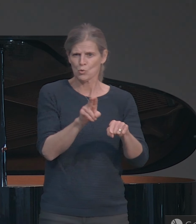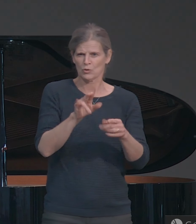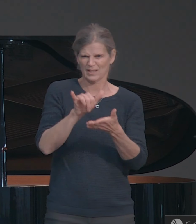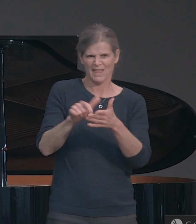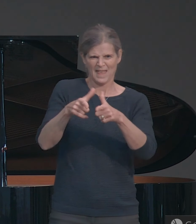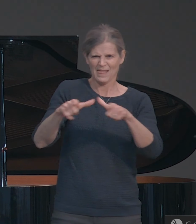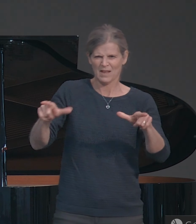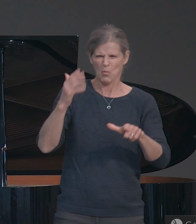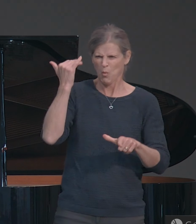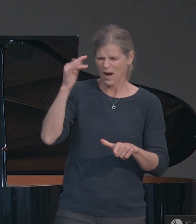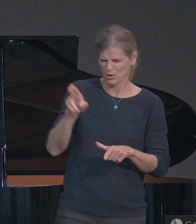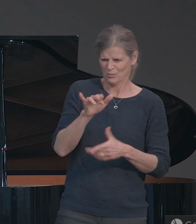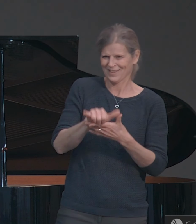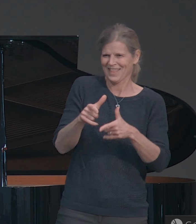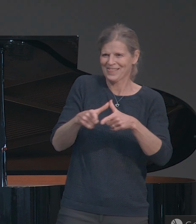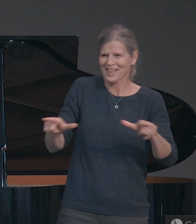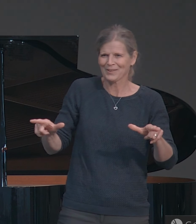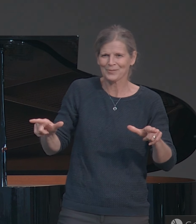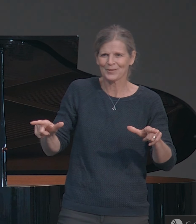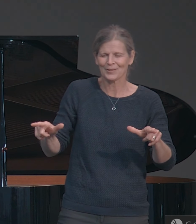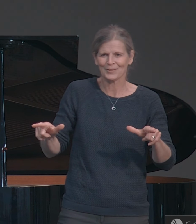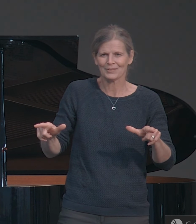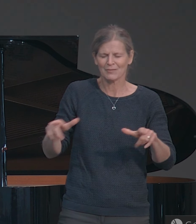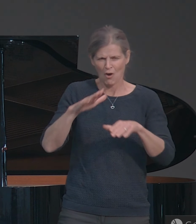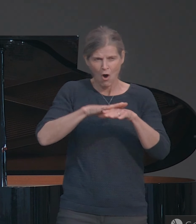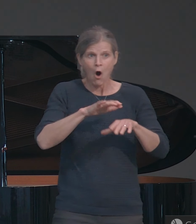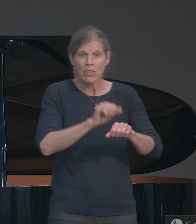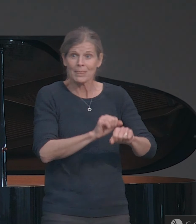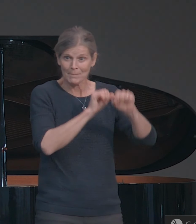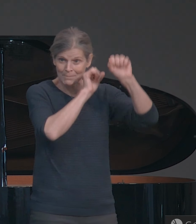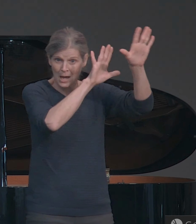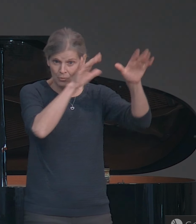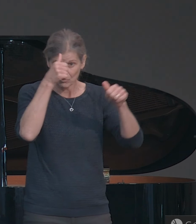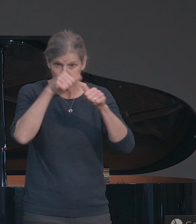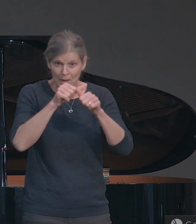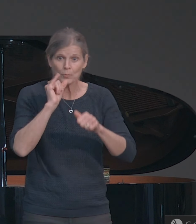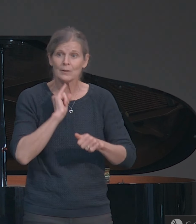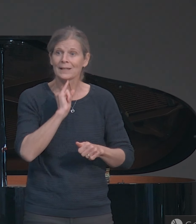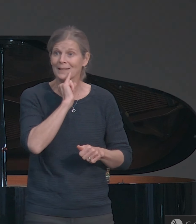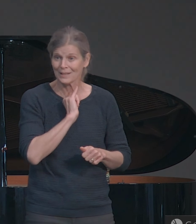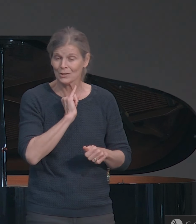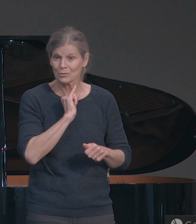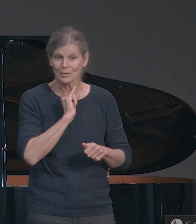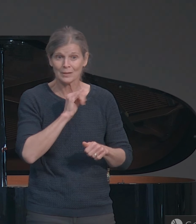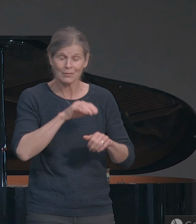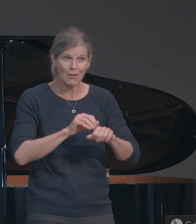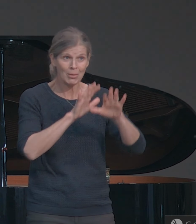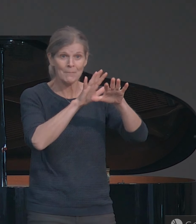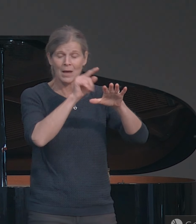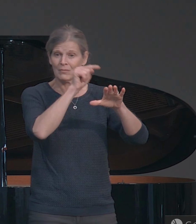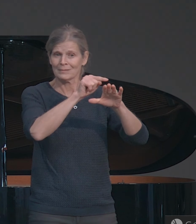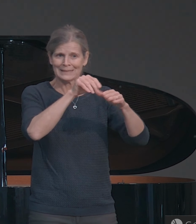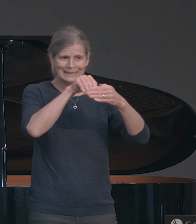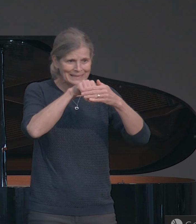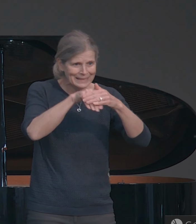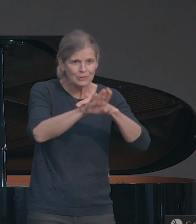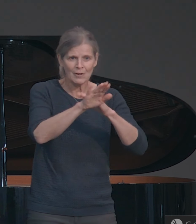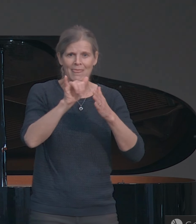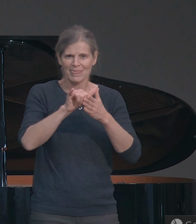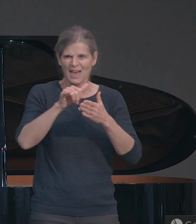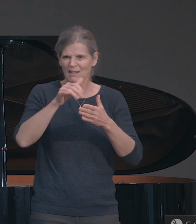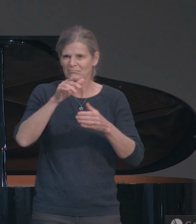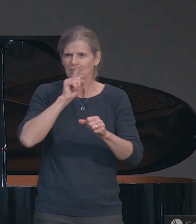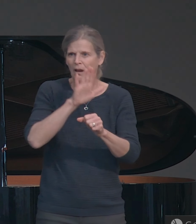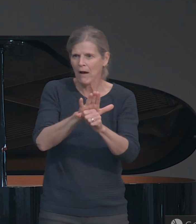he is using it. It was on the mountain that Israel entered into that